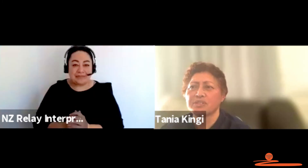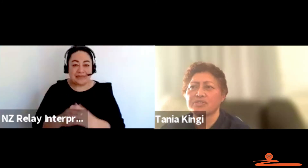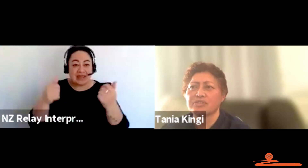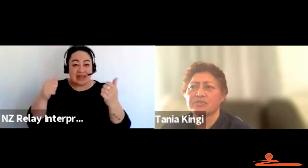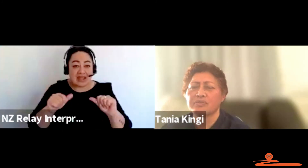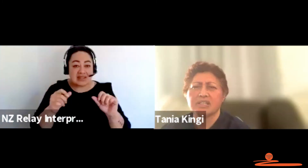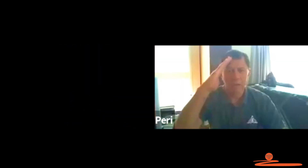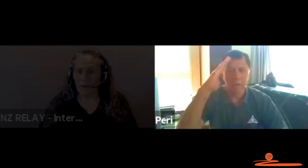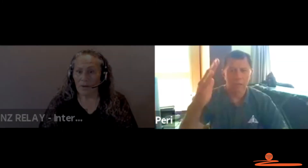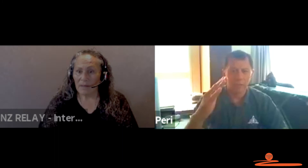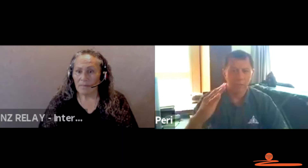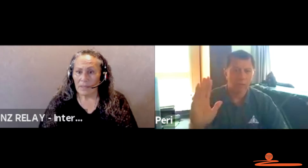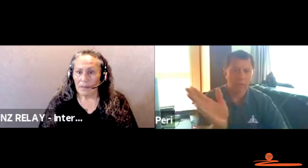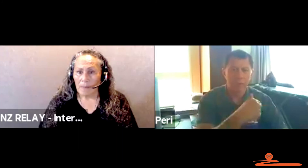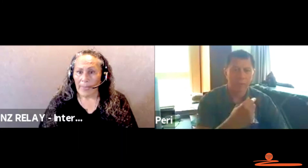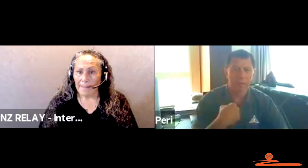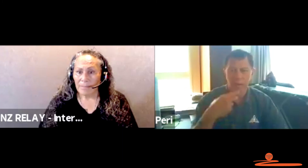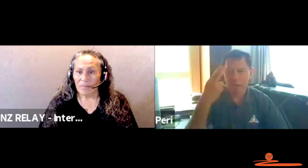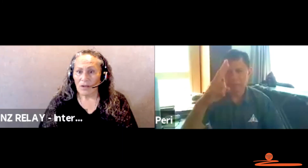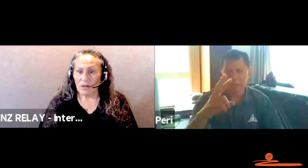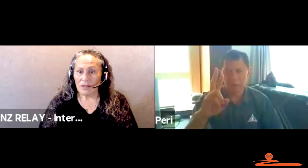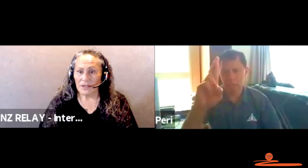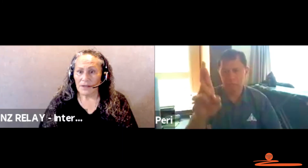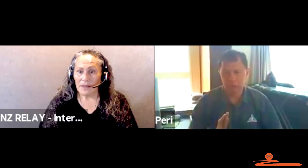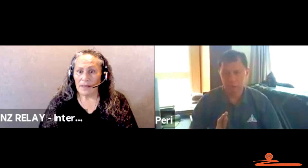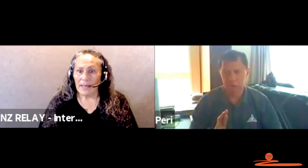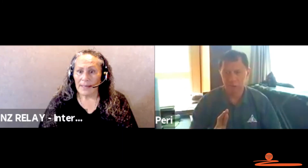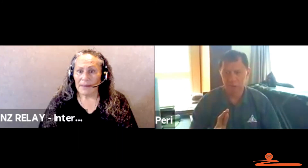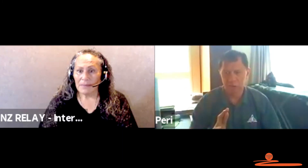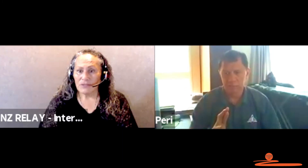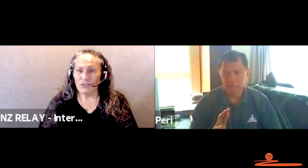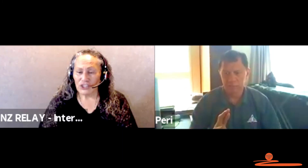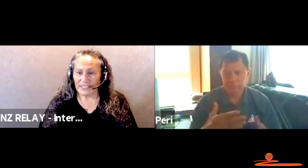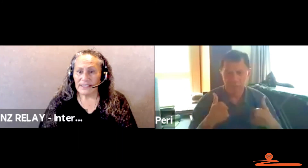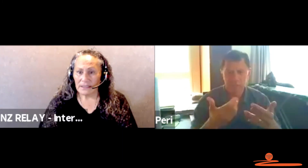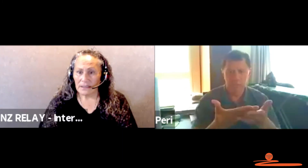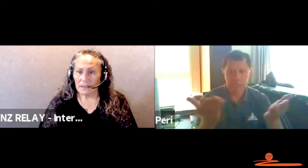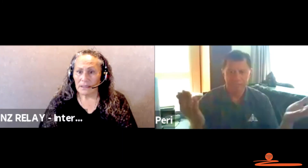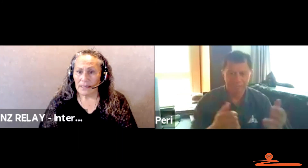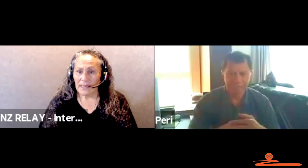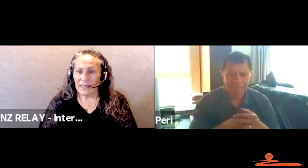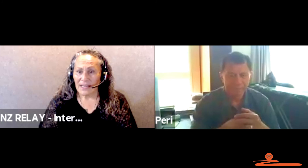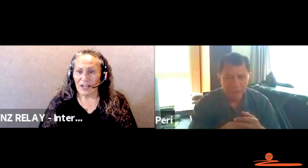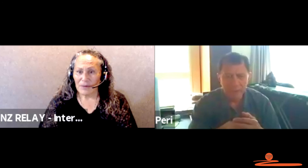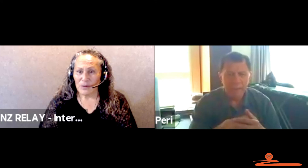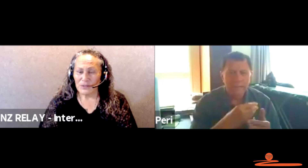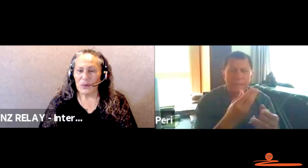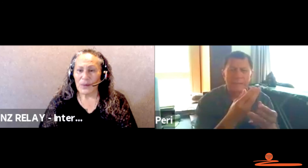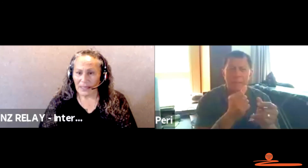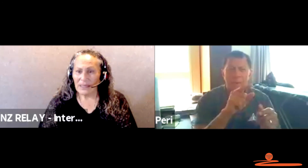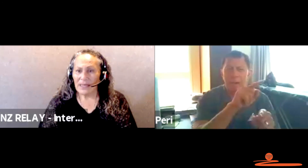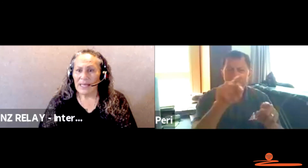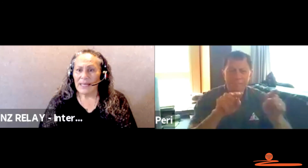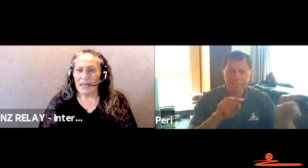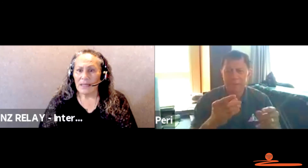your question ready? Kia ora. Kia ora koutou. My name is Richard. I hope you're all doing